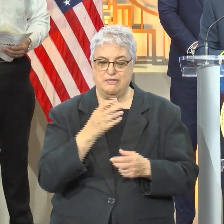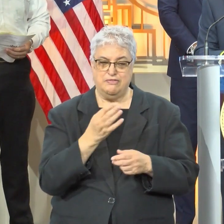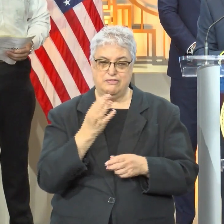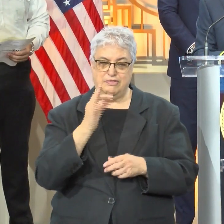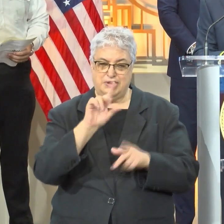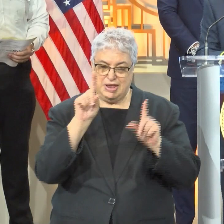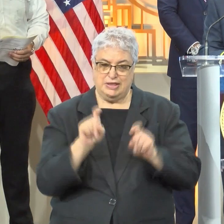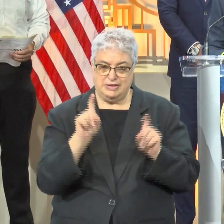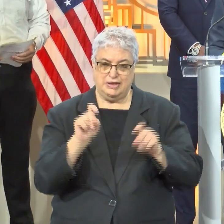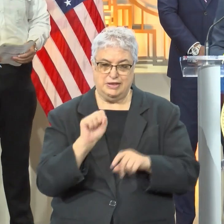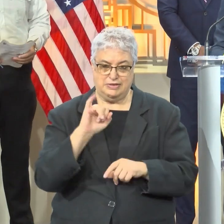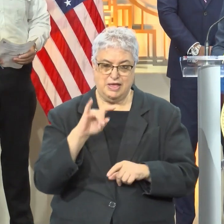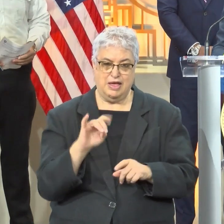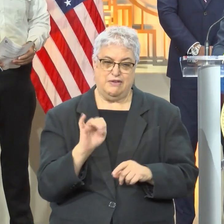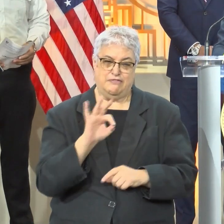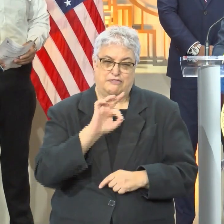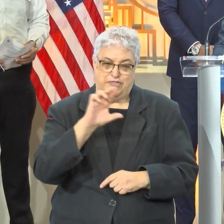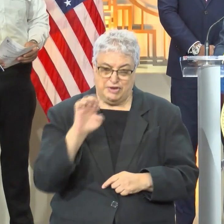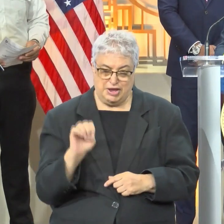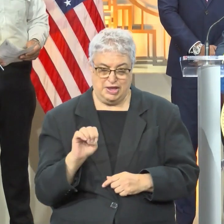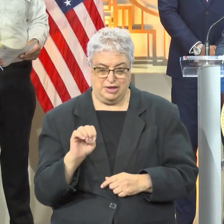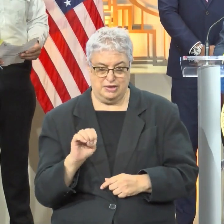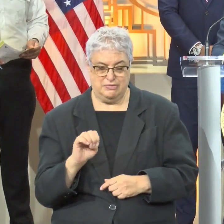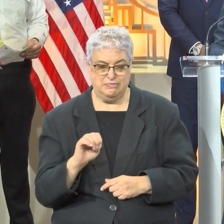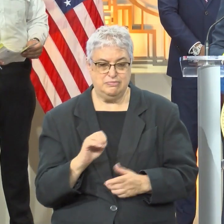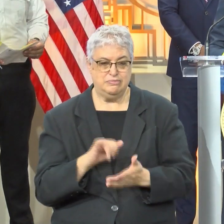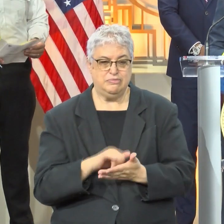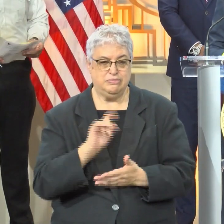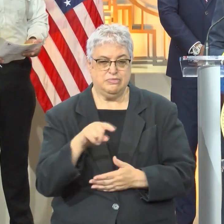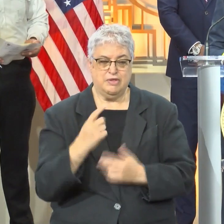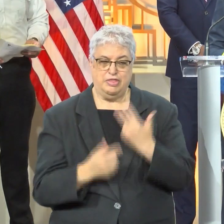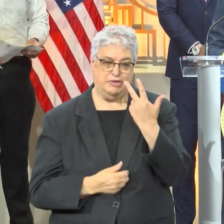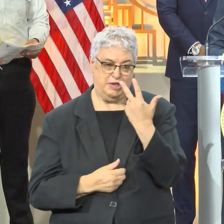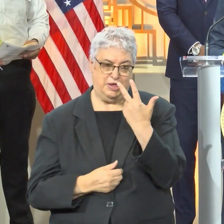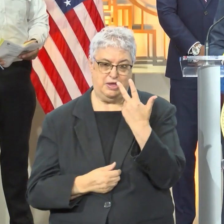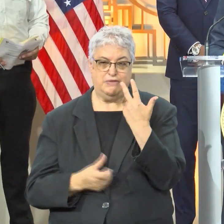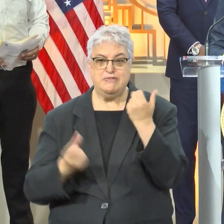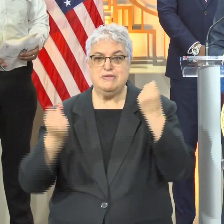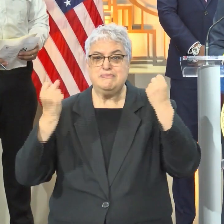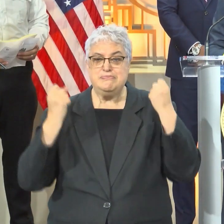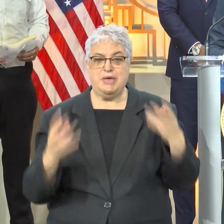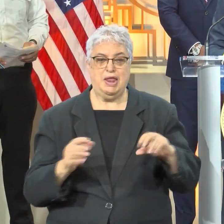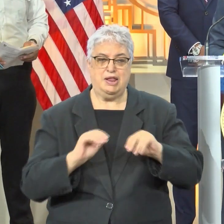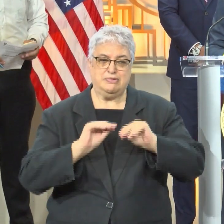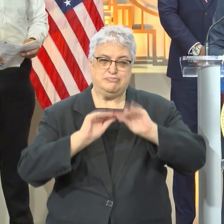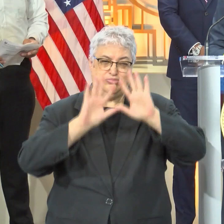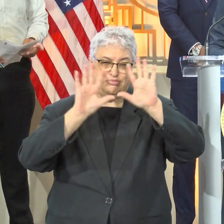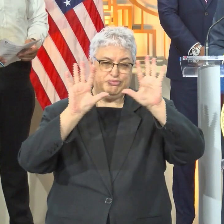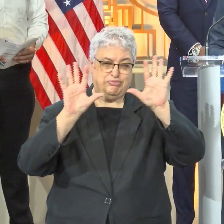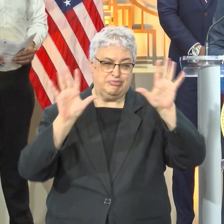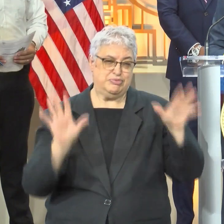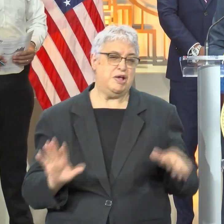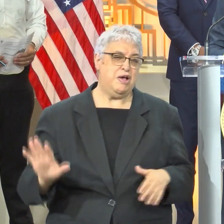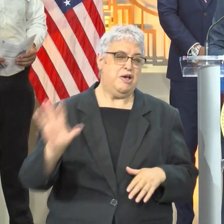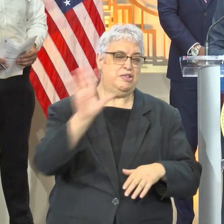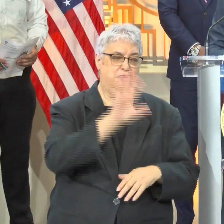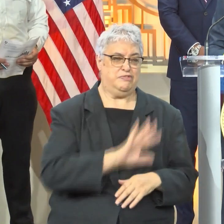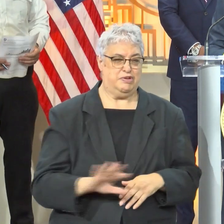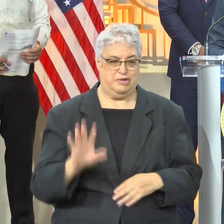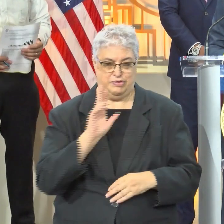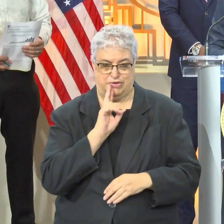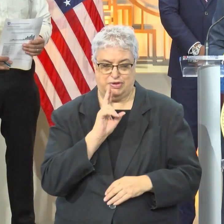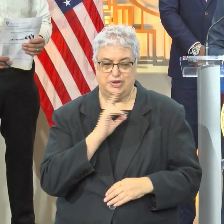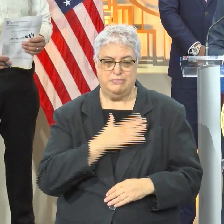let me encourage people to take advantage of all, and those are just 3 of the many testing sites that exist all over the city of